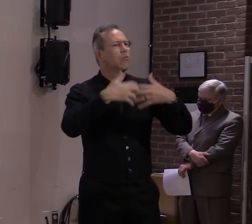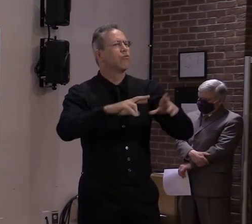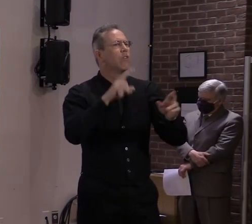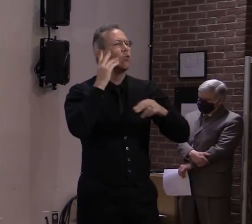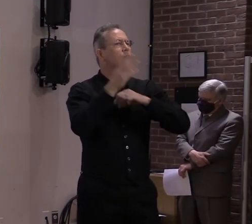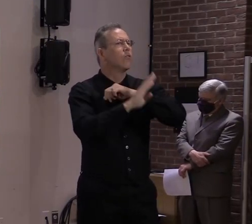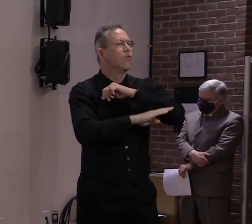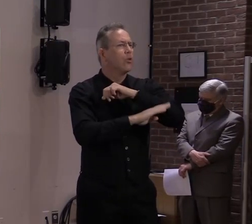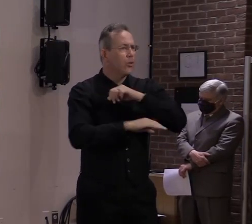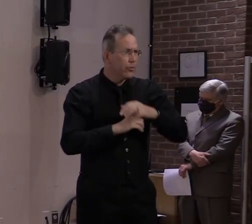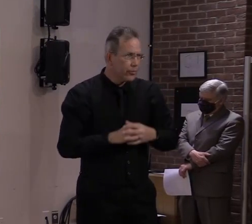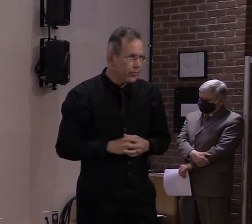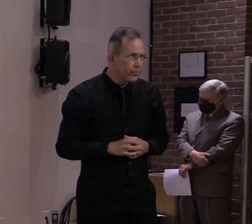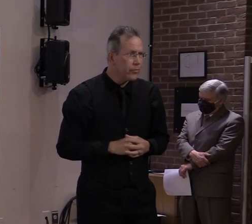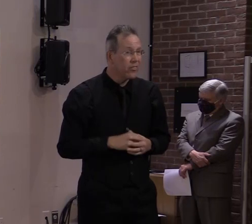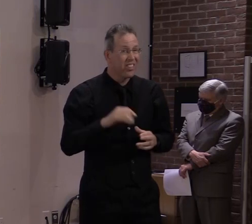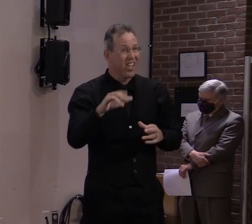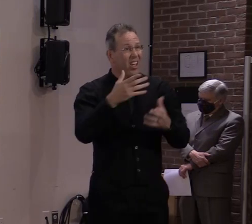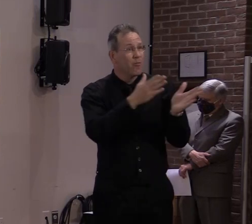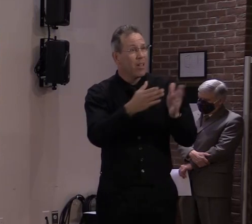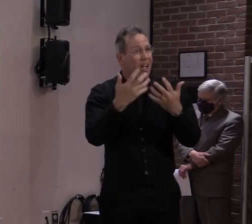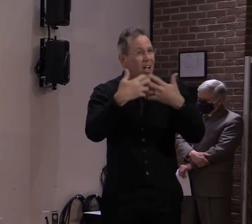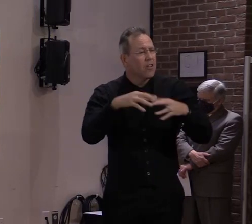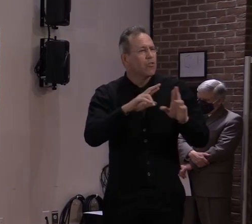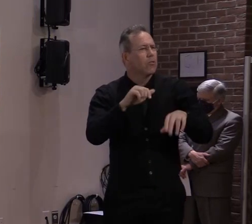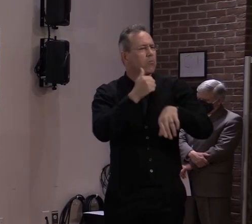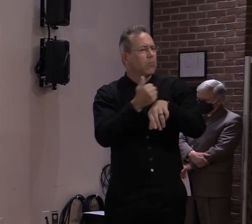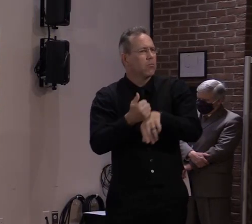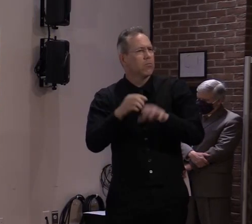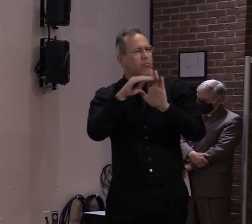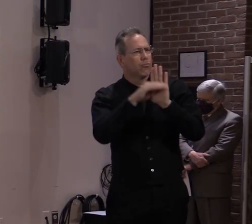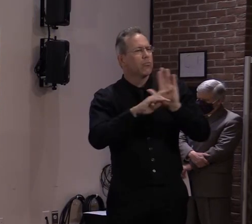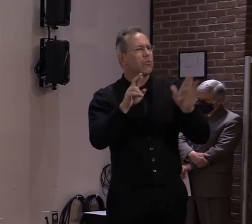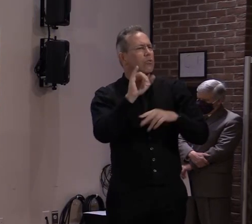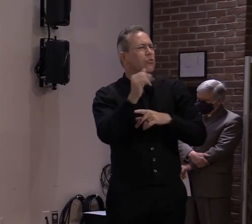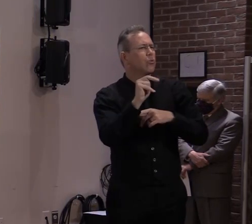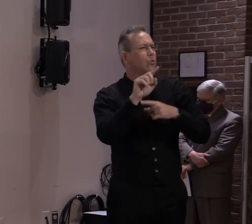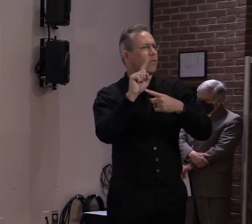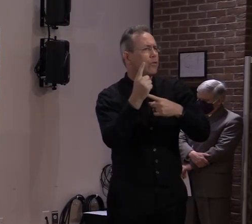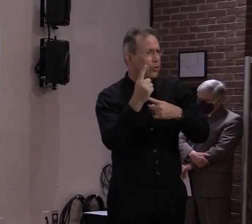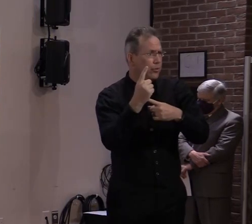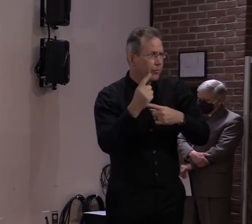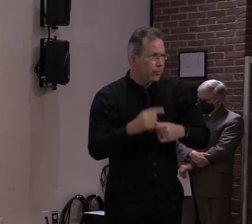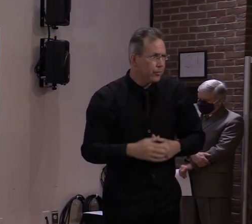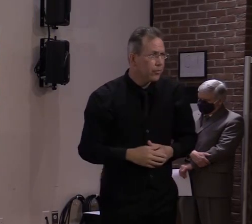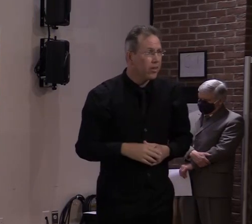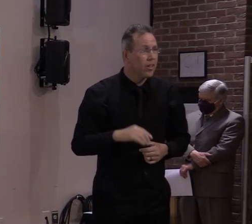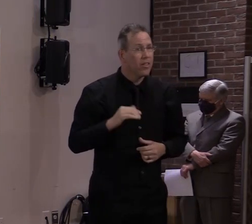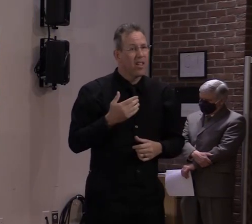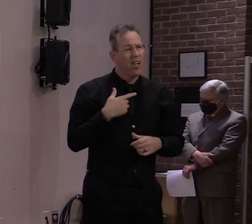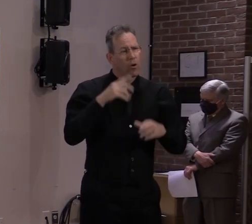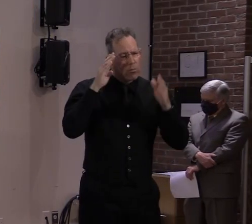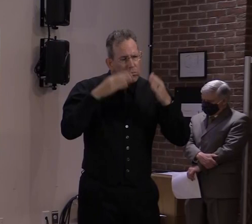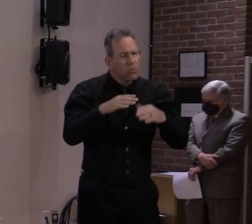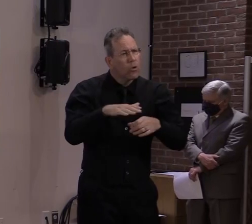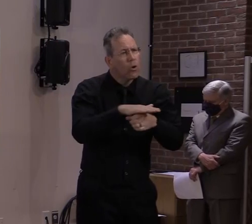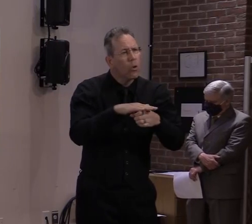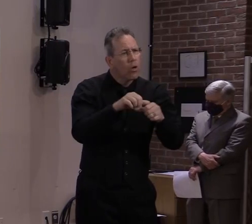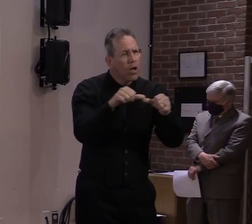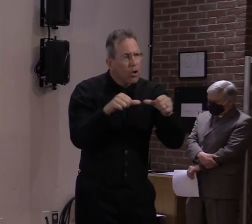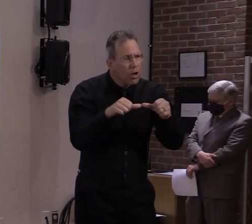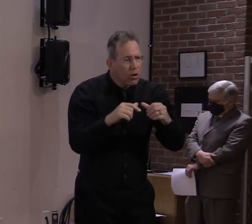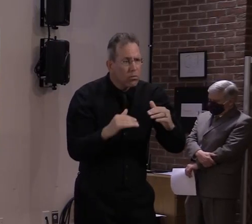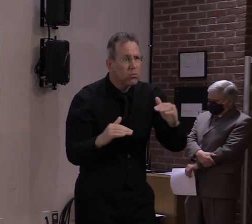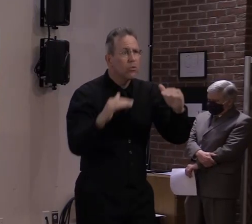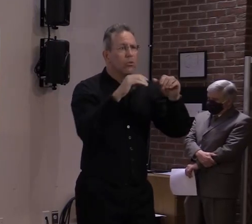We intend to use the priorities emerging at the local level to inform the development of state priorities. A state-level goal emerging